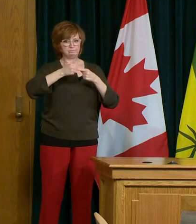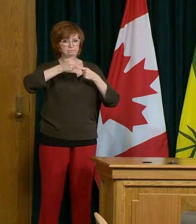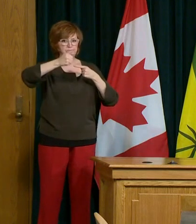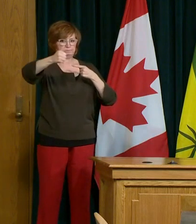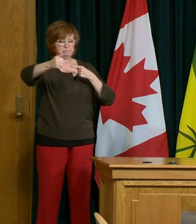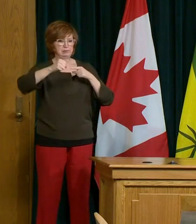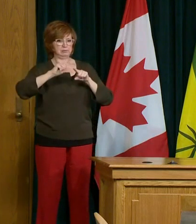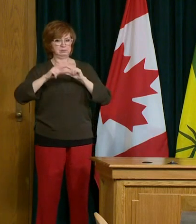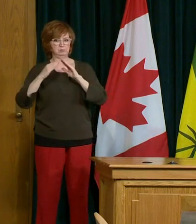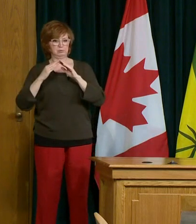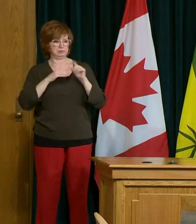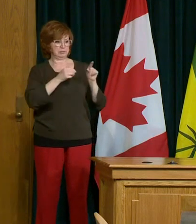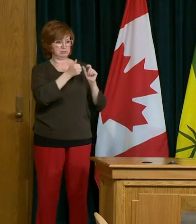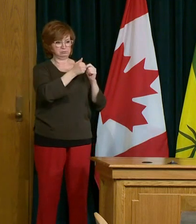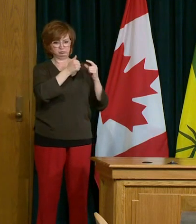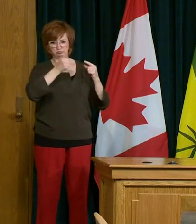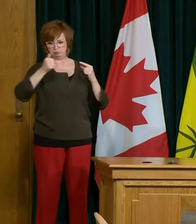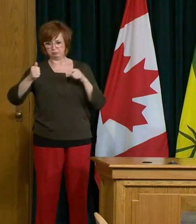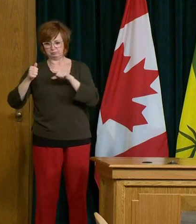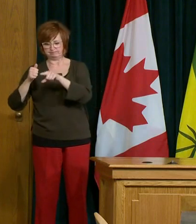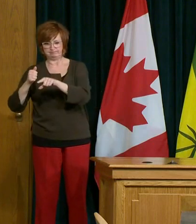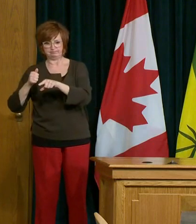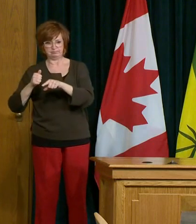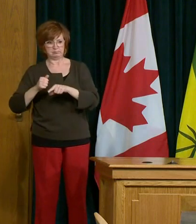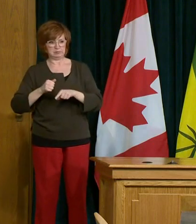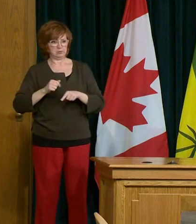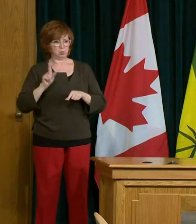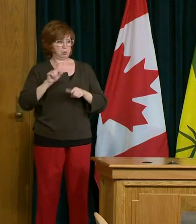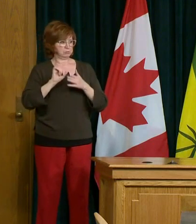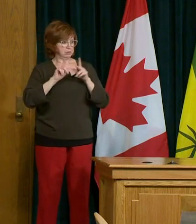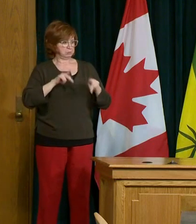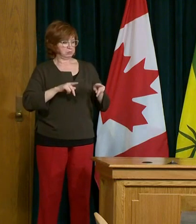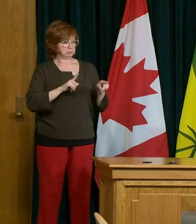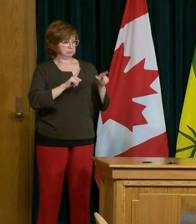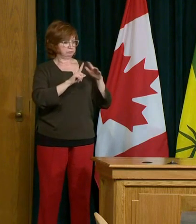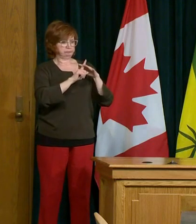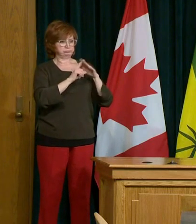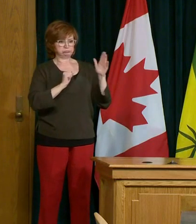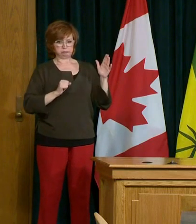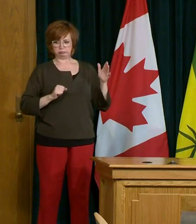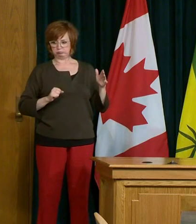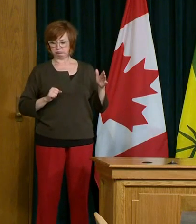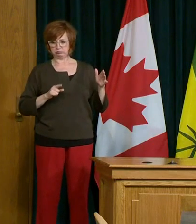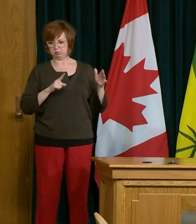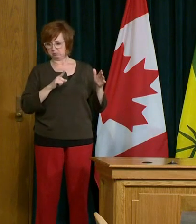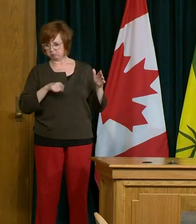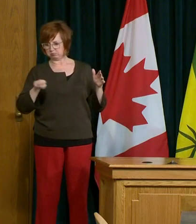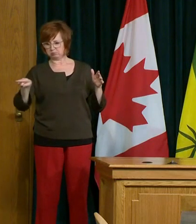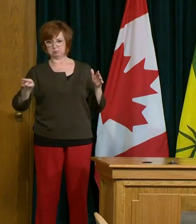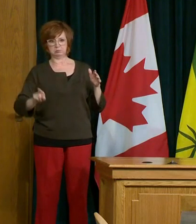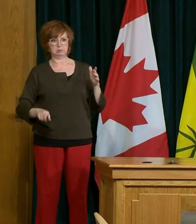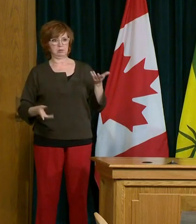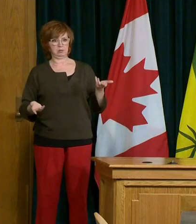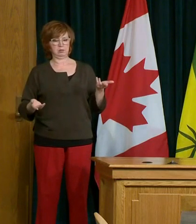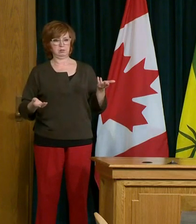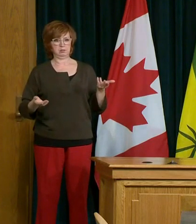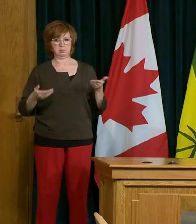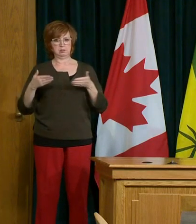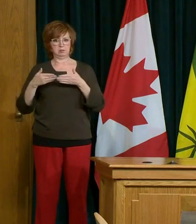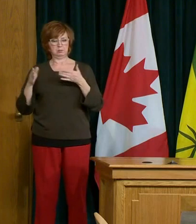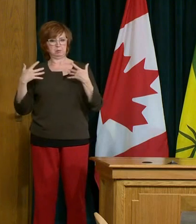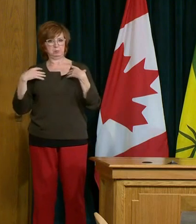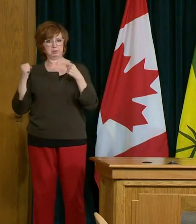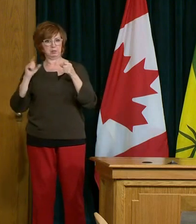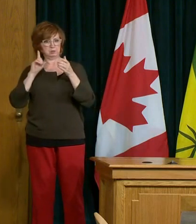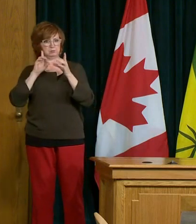mentioned, sometimes you may not be able to find a contact, and public health will then persist. But the ability of public